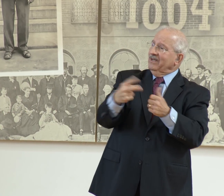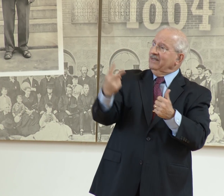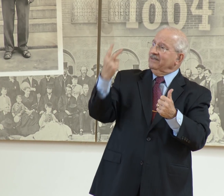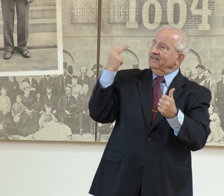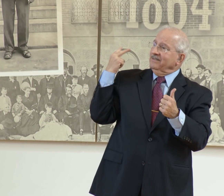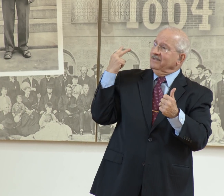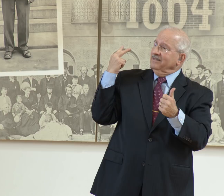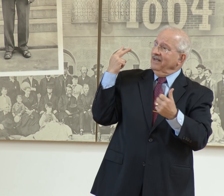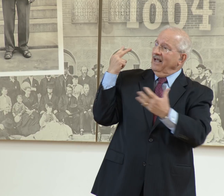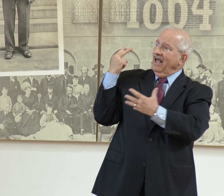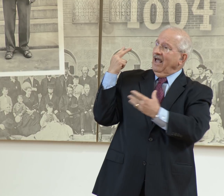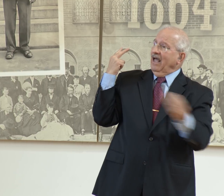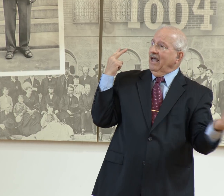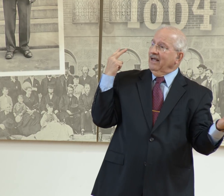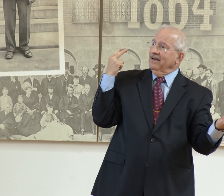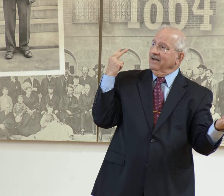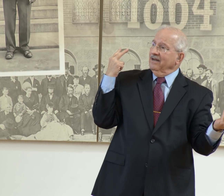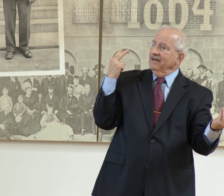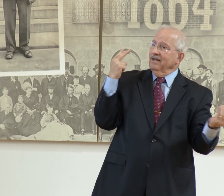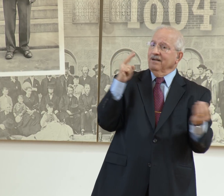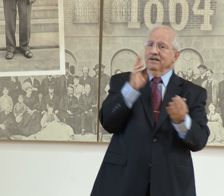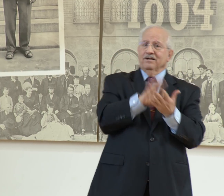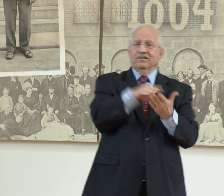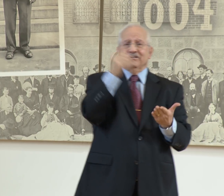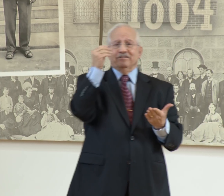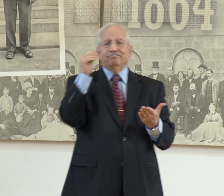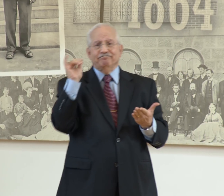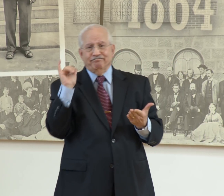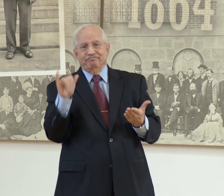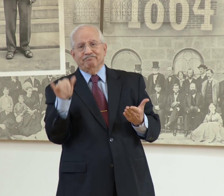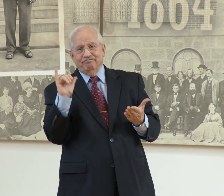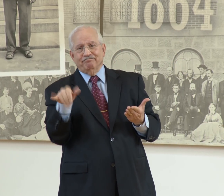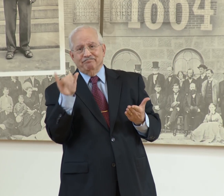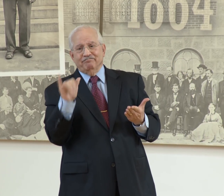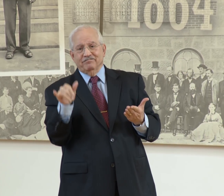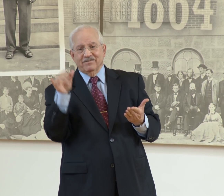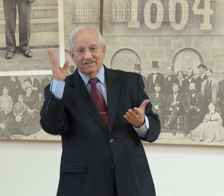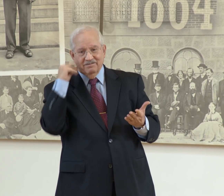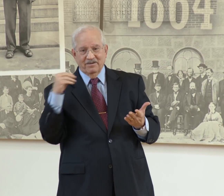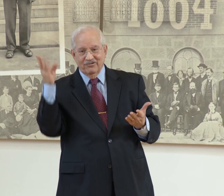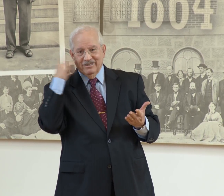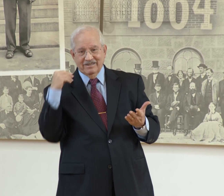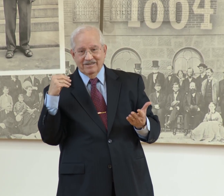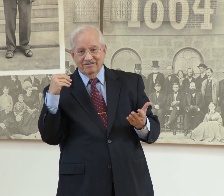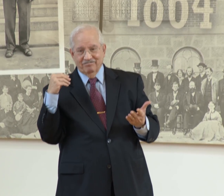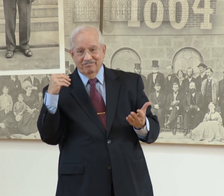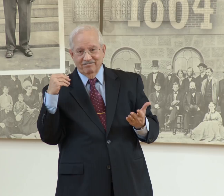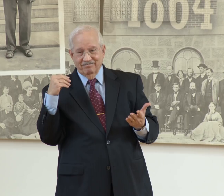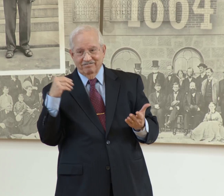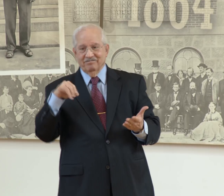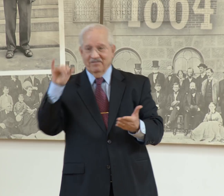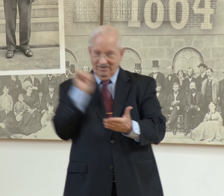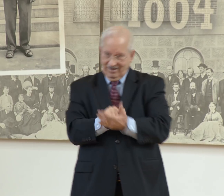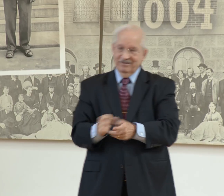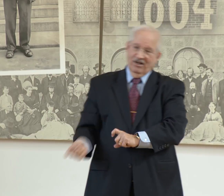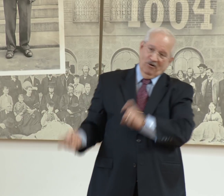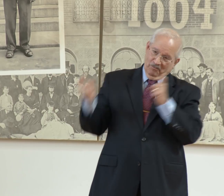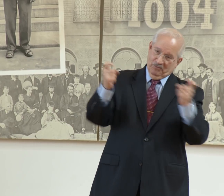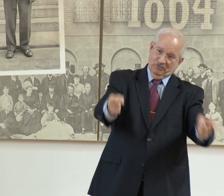left with memorable experiences that they forever will